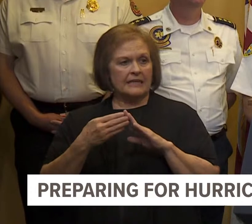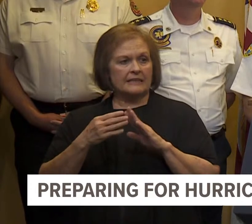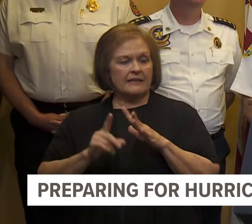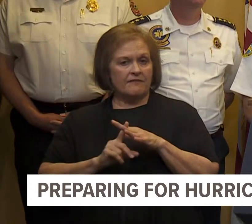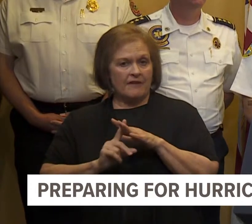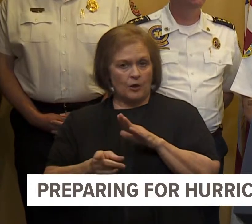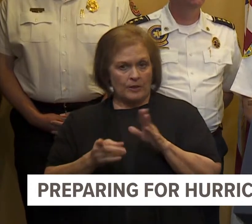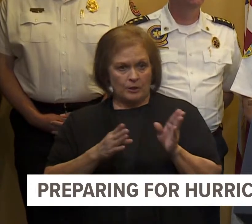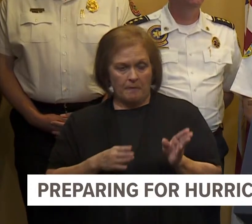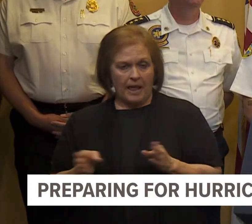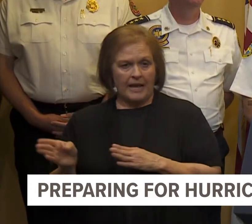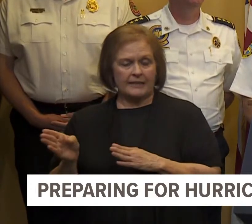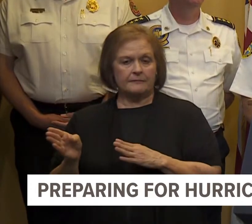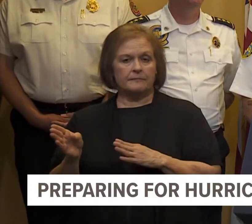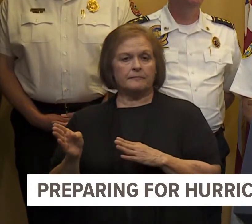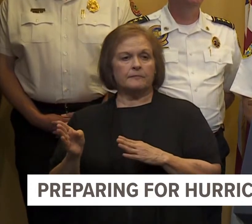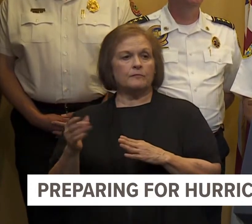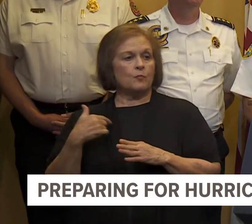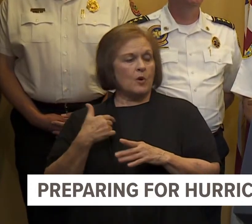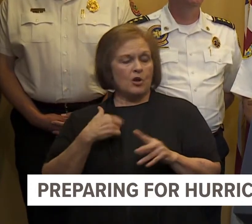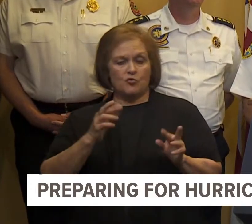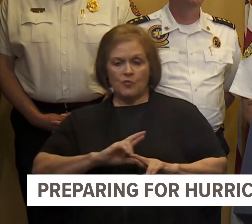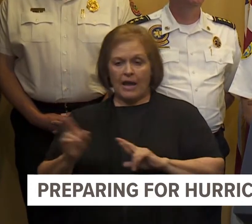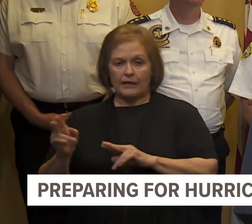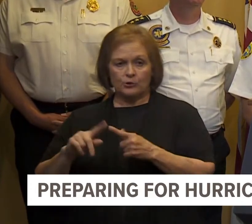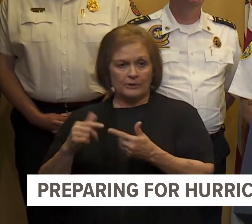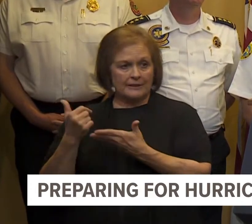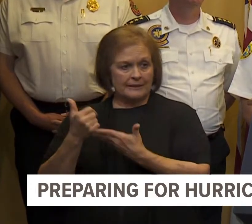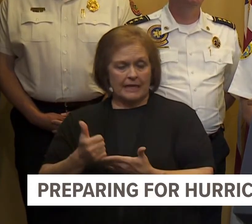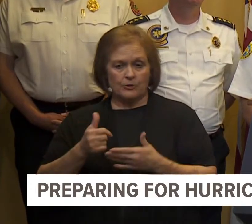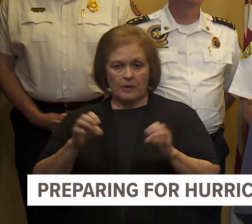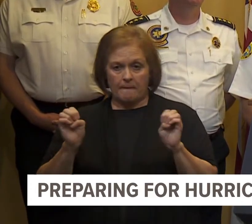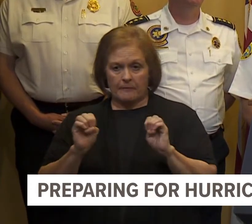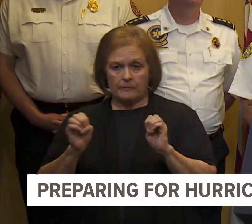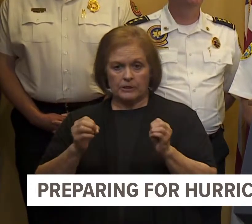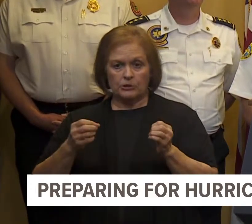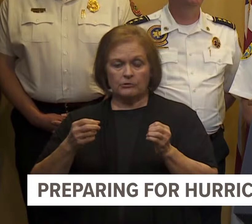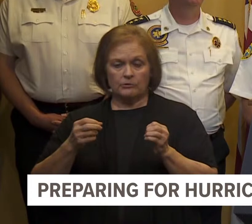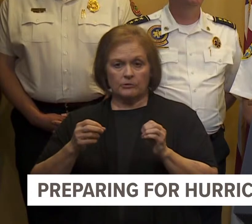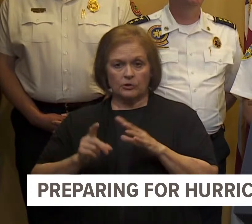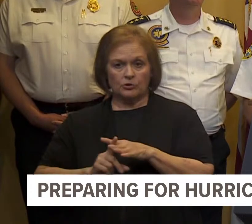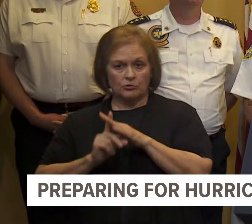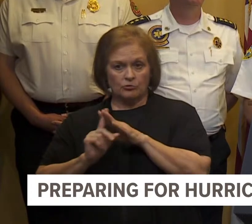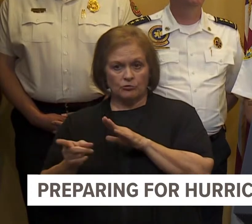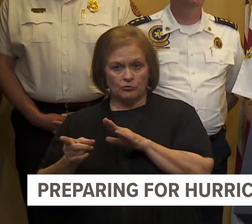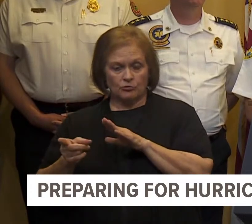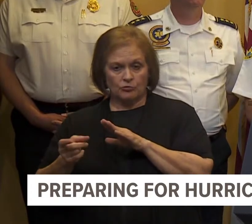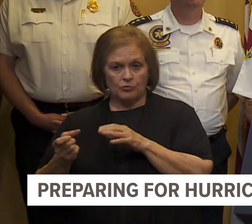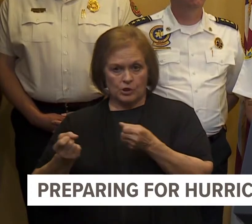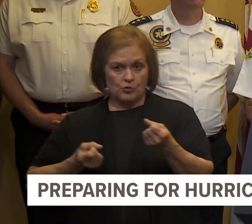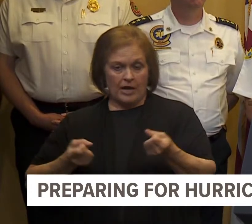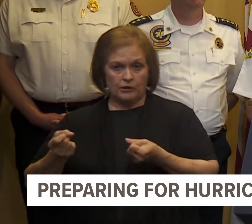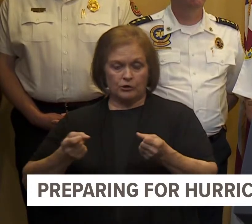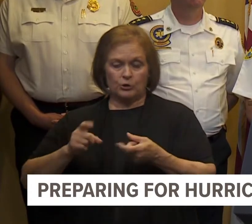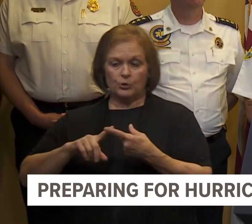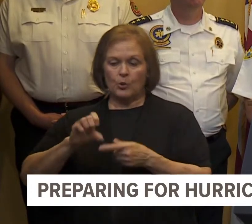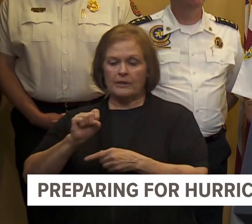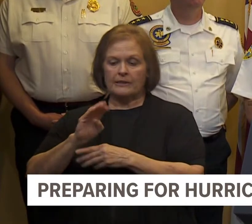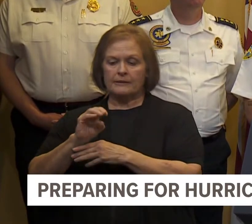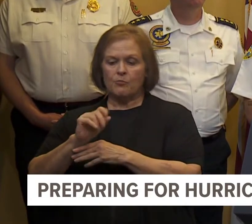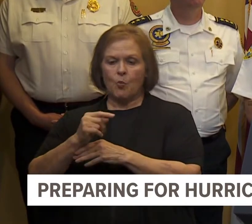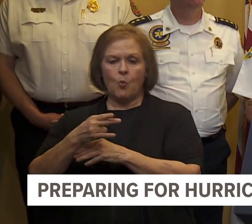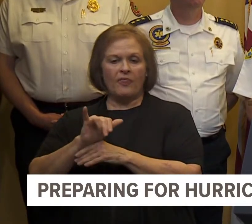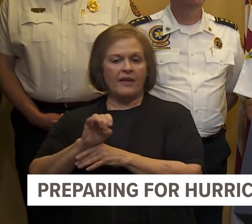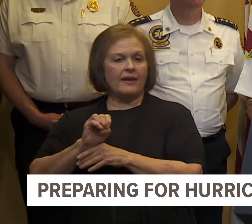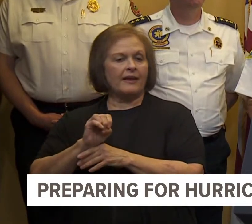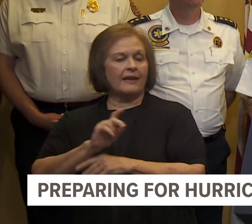assisted evacuation plan. We stand ready to assist with emergency transportation for evacuees to the Smoothie King Center this hurricane